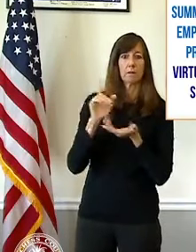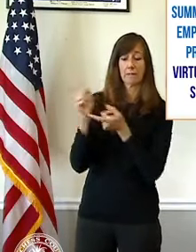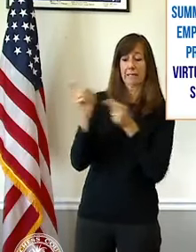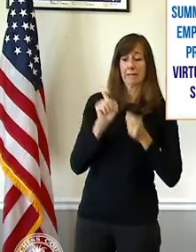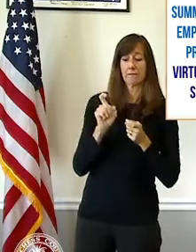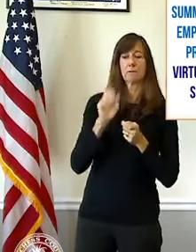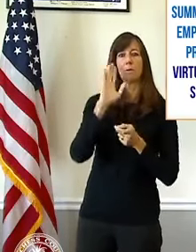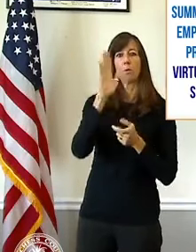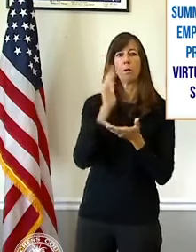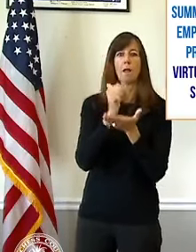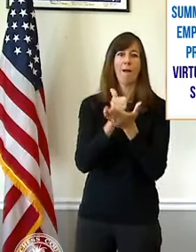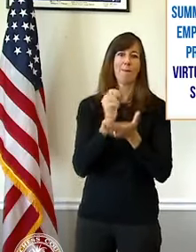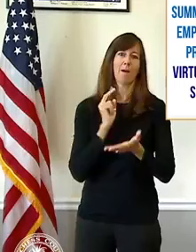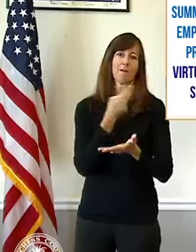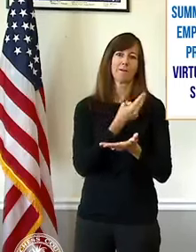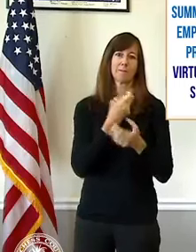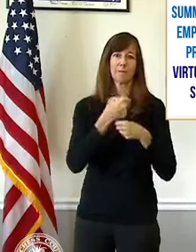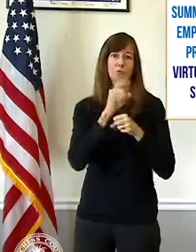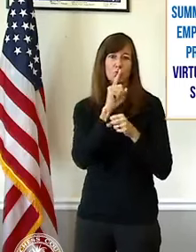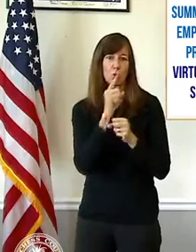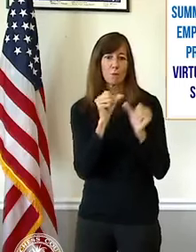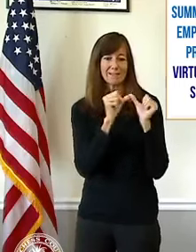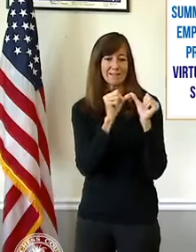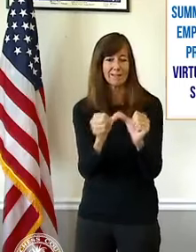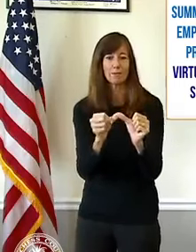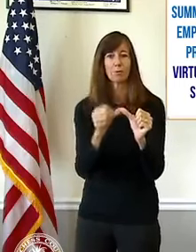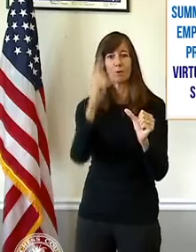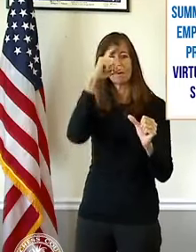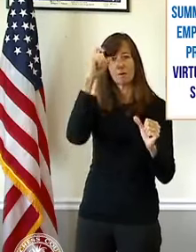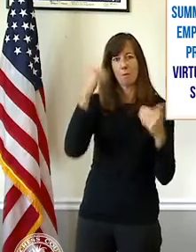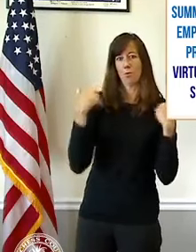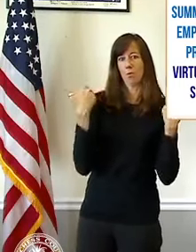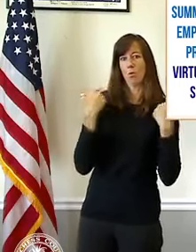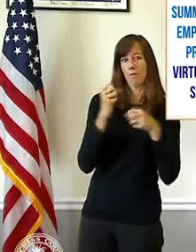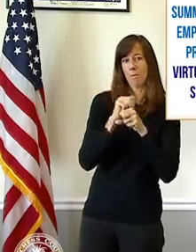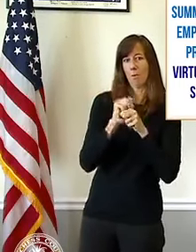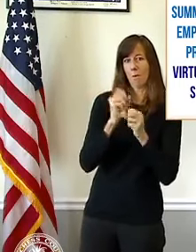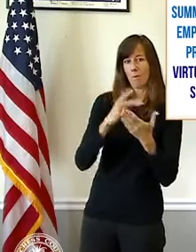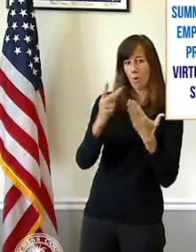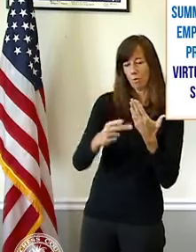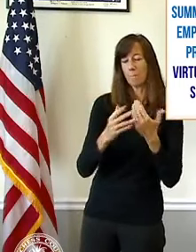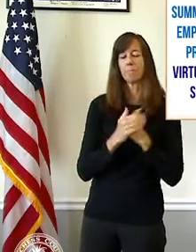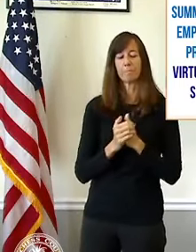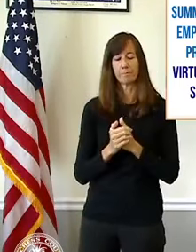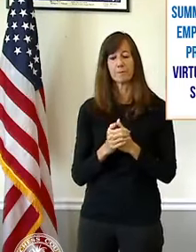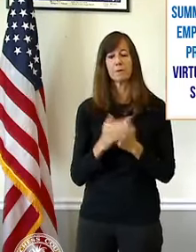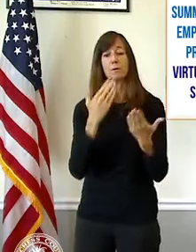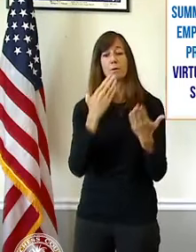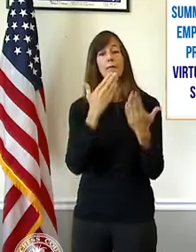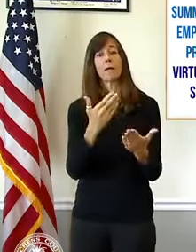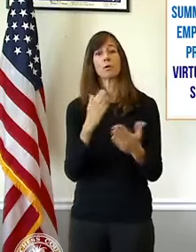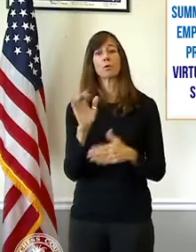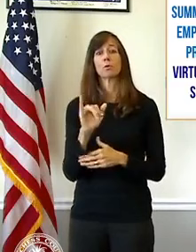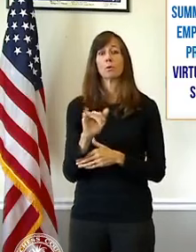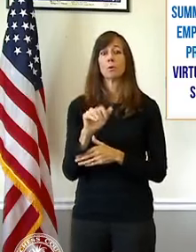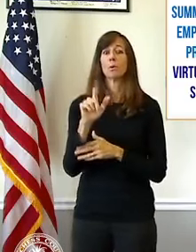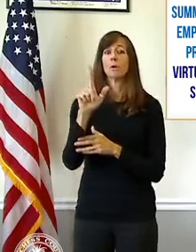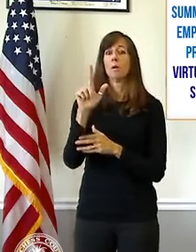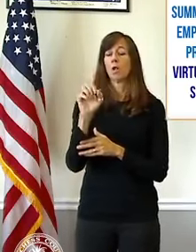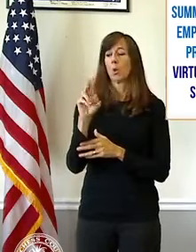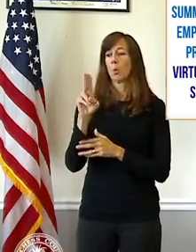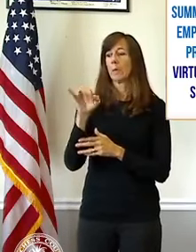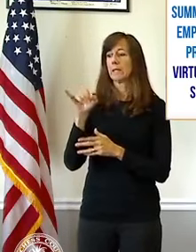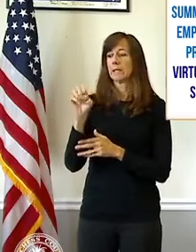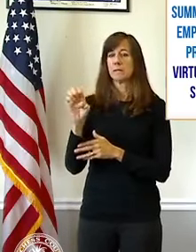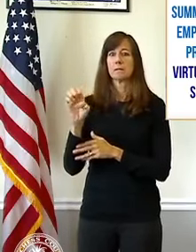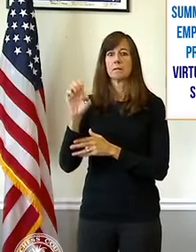to ensure that we were able to continue our youth and our summer youth employment program. Thankful to Louise